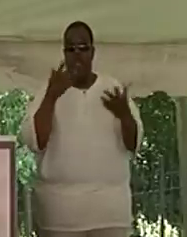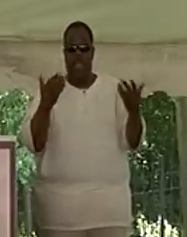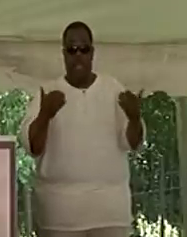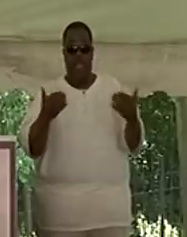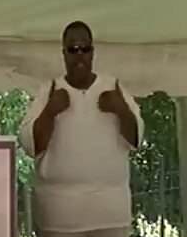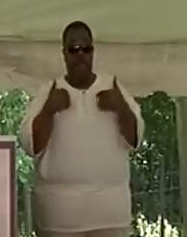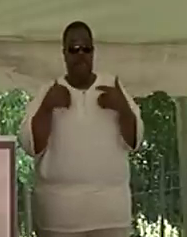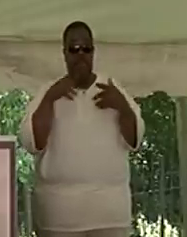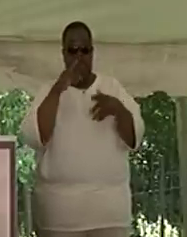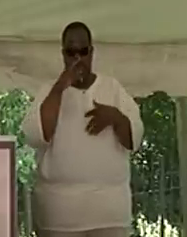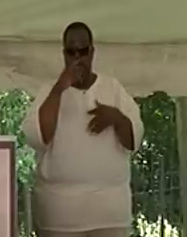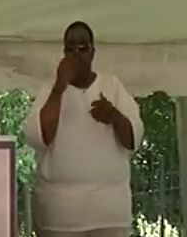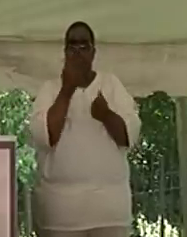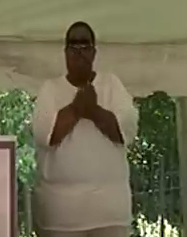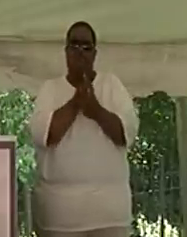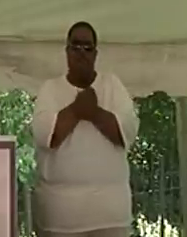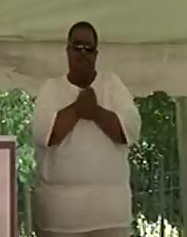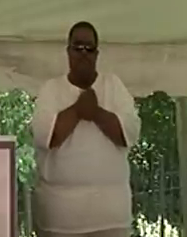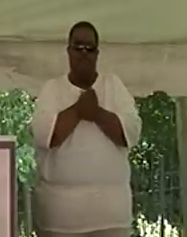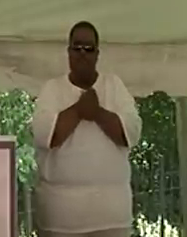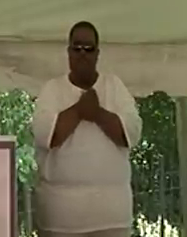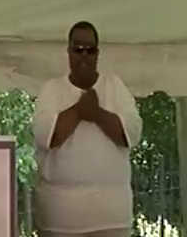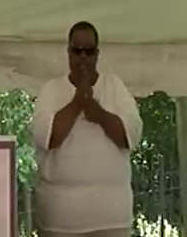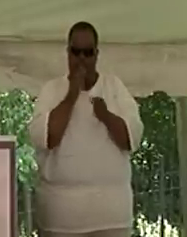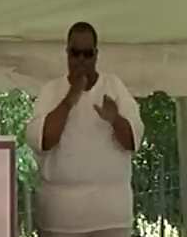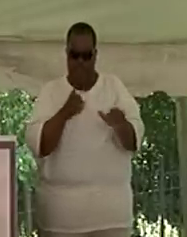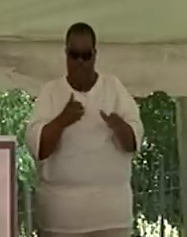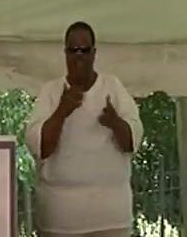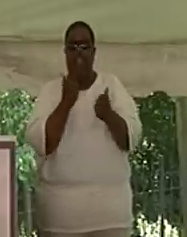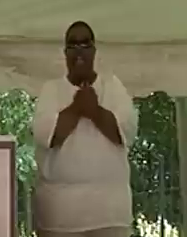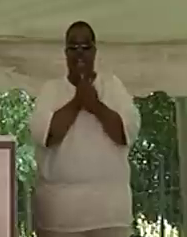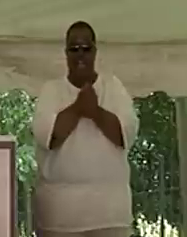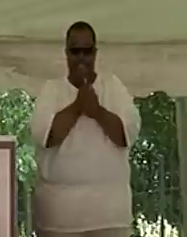your kids, love them to, no, not to them.